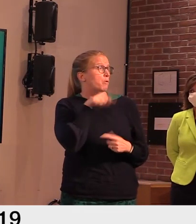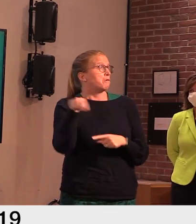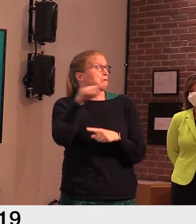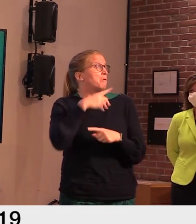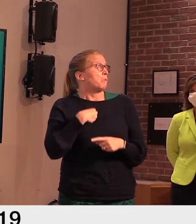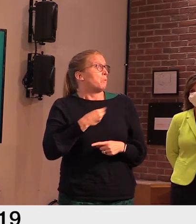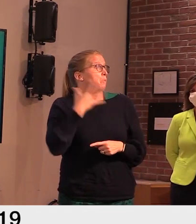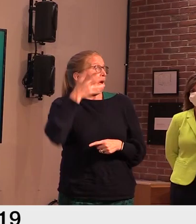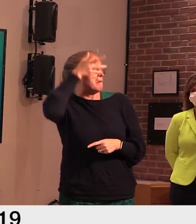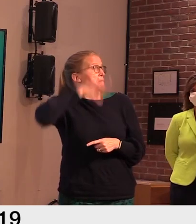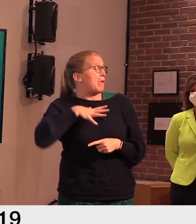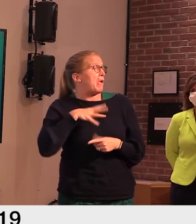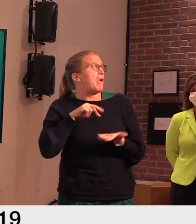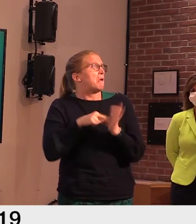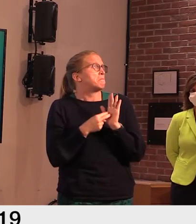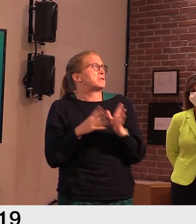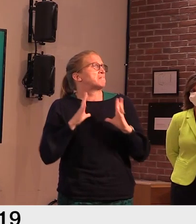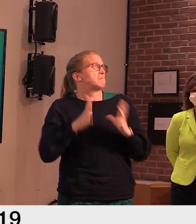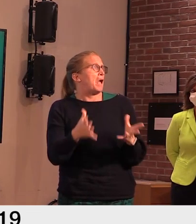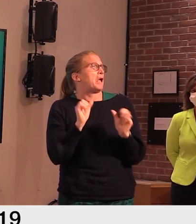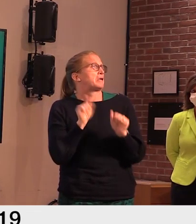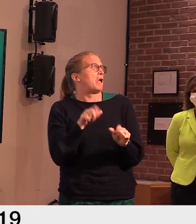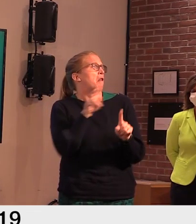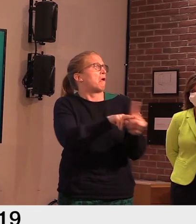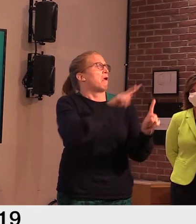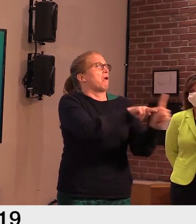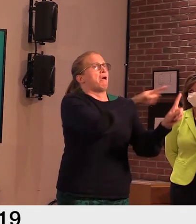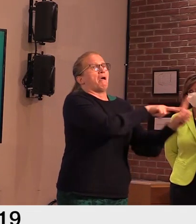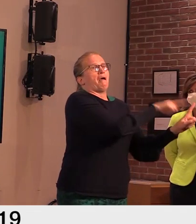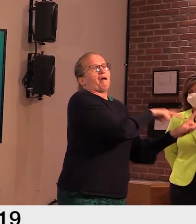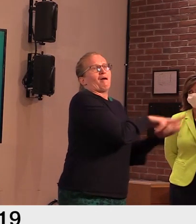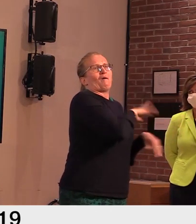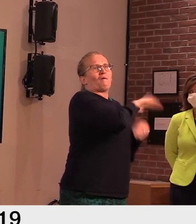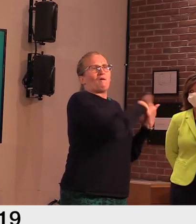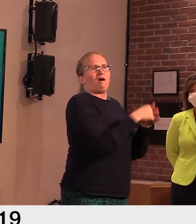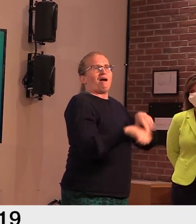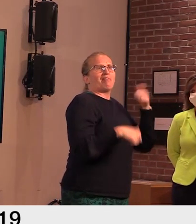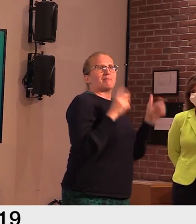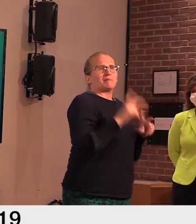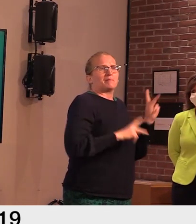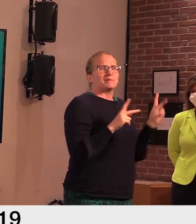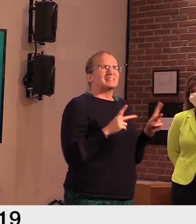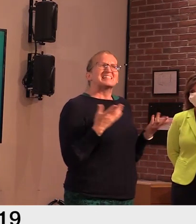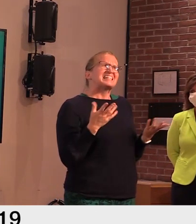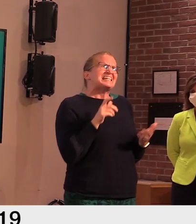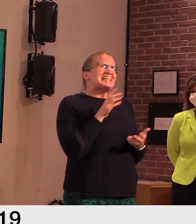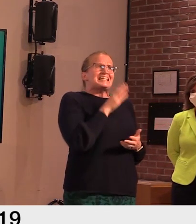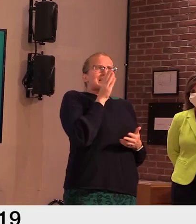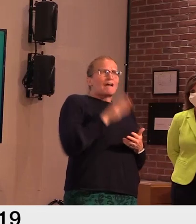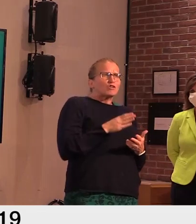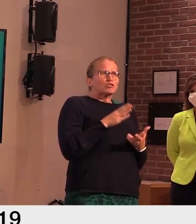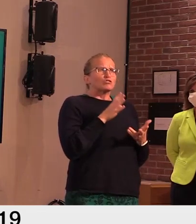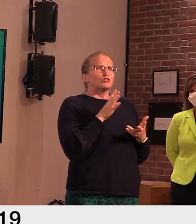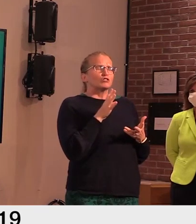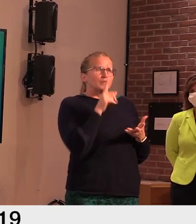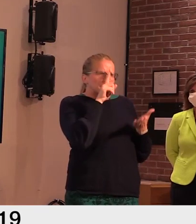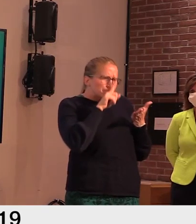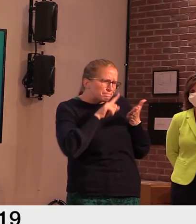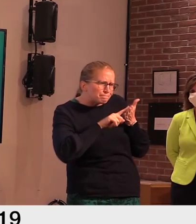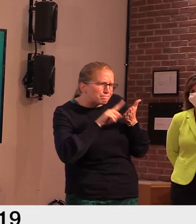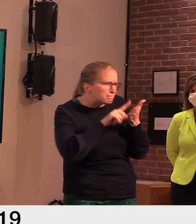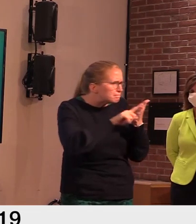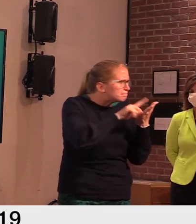assumes that the norm is white males and doesn't look as